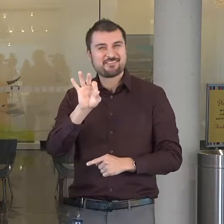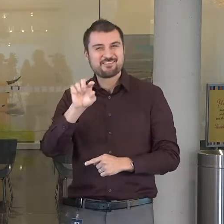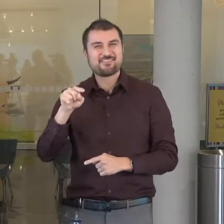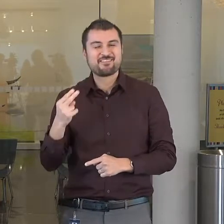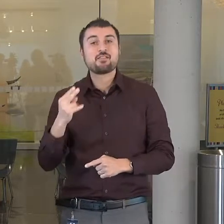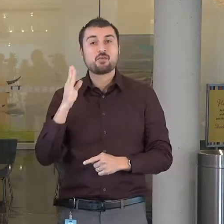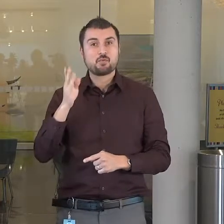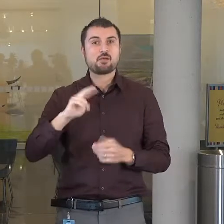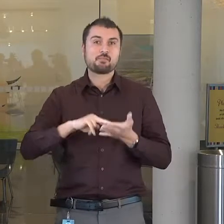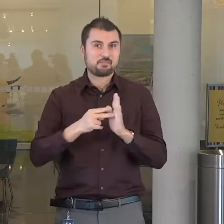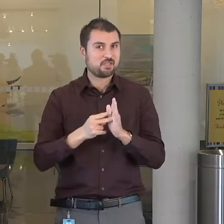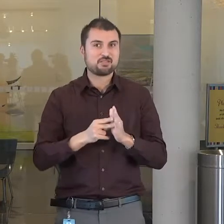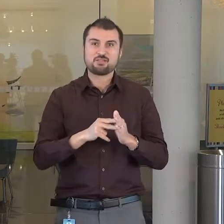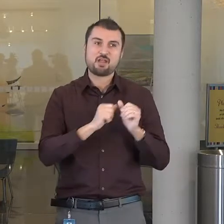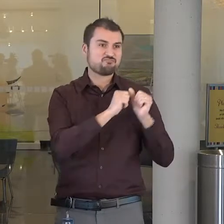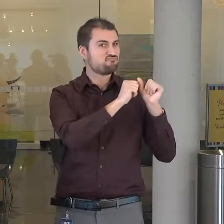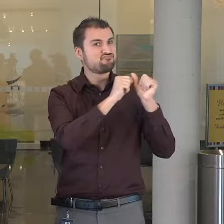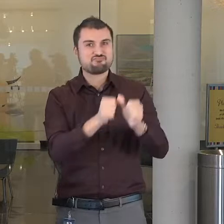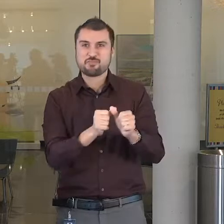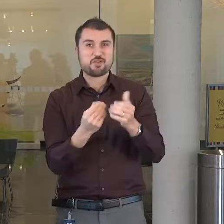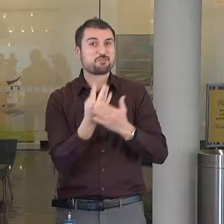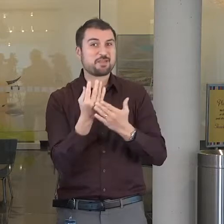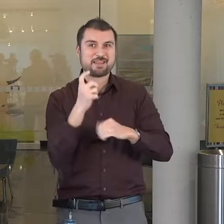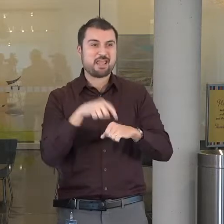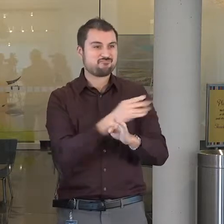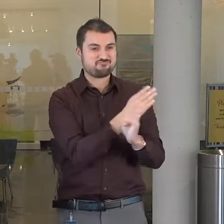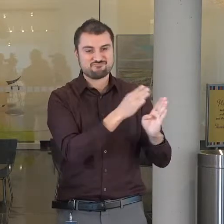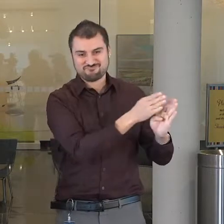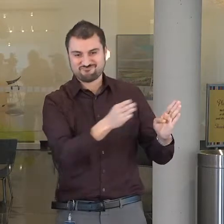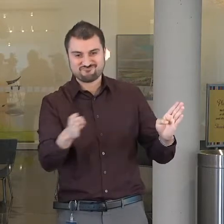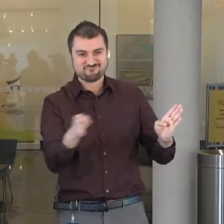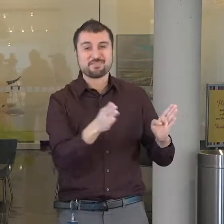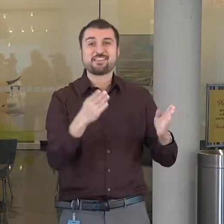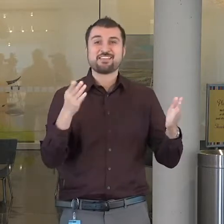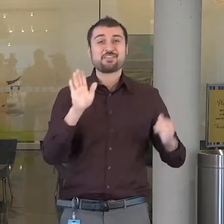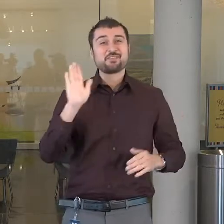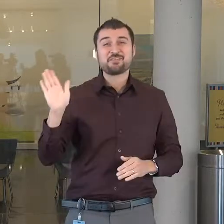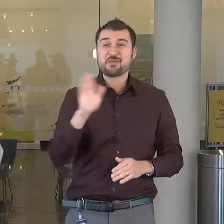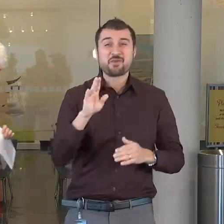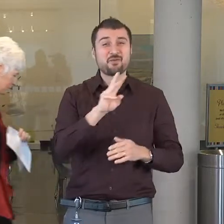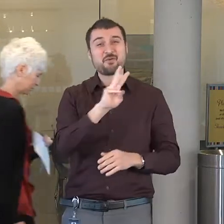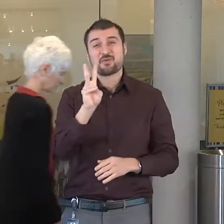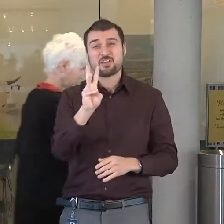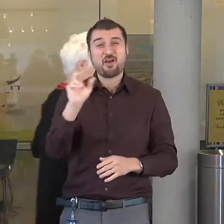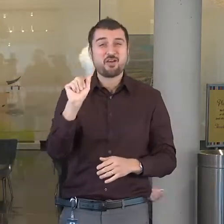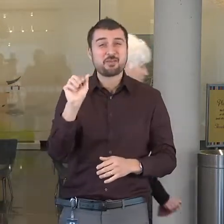run all through the spring here at your Wichita Art Museum.